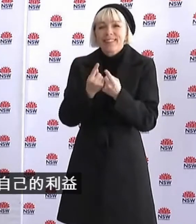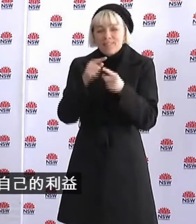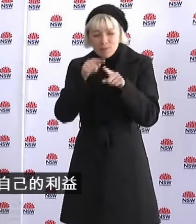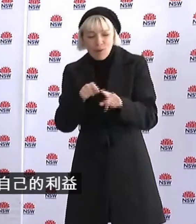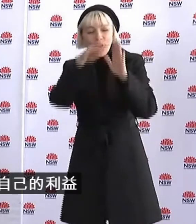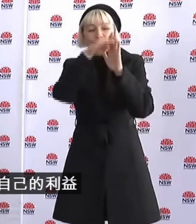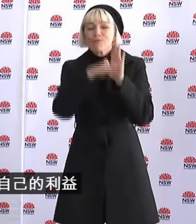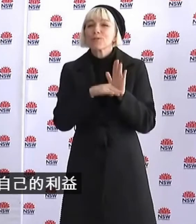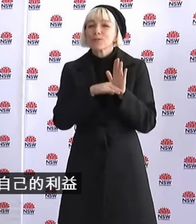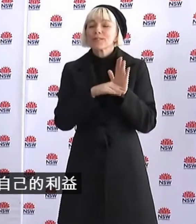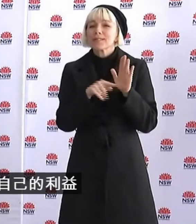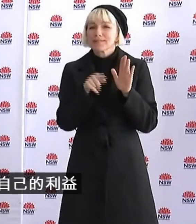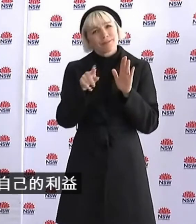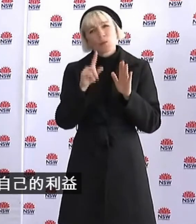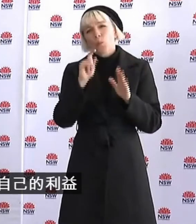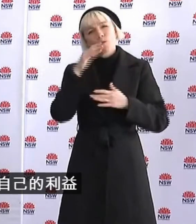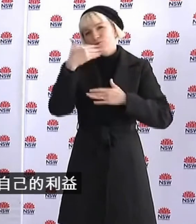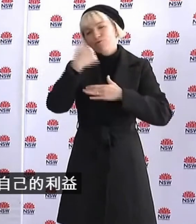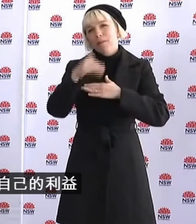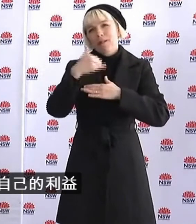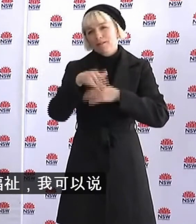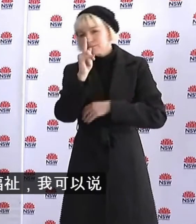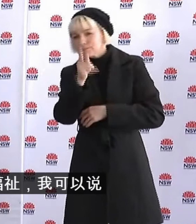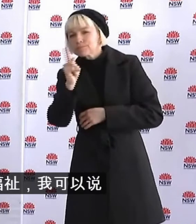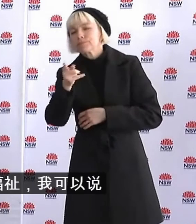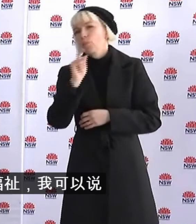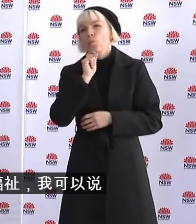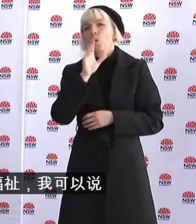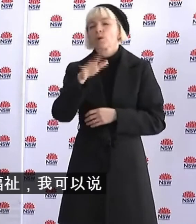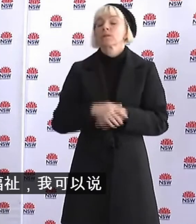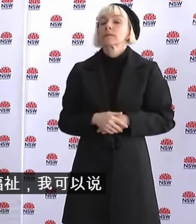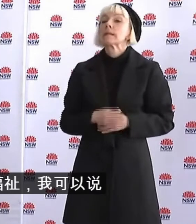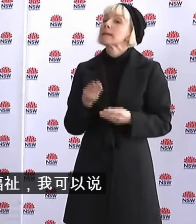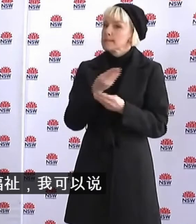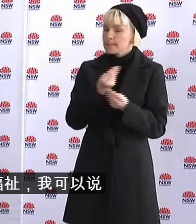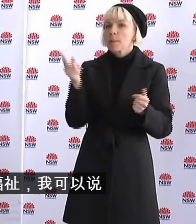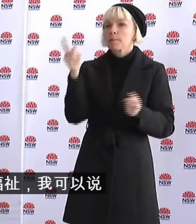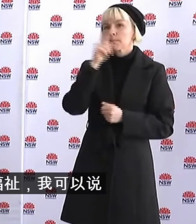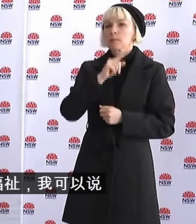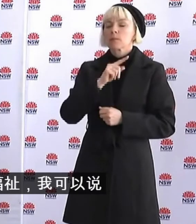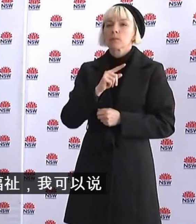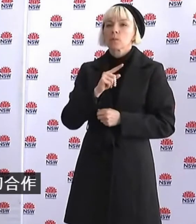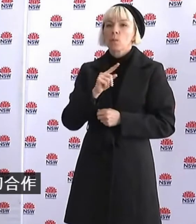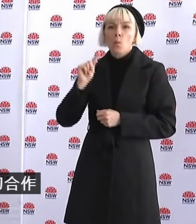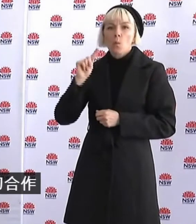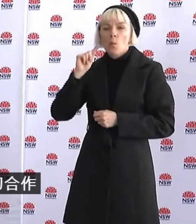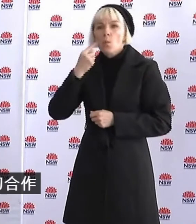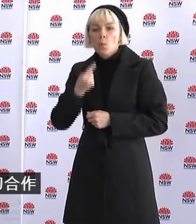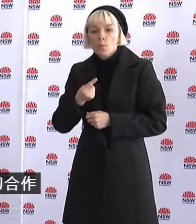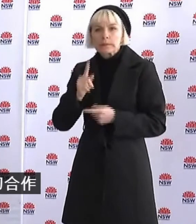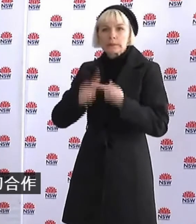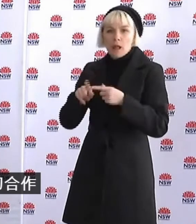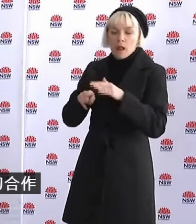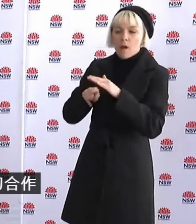people who knowingly are doing the wrong thing are not only compromising their own safety and well-being, but those of others. And can I say that both the Minister for Health